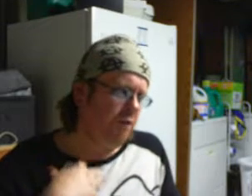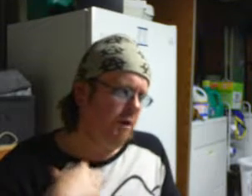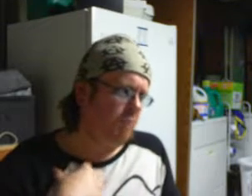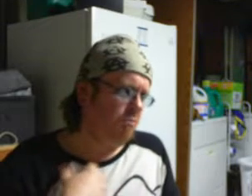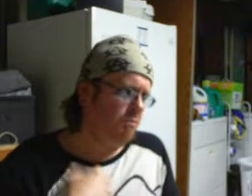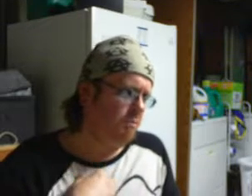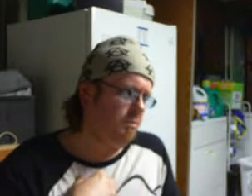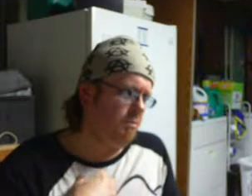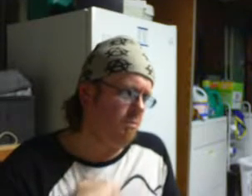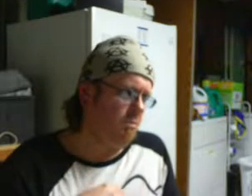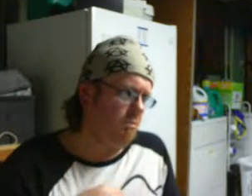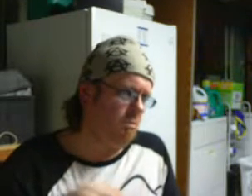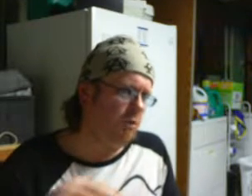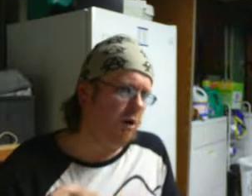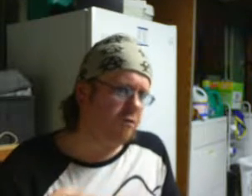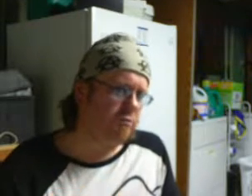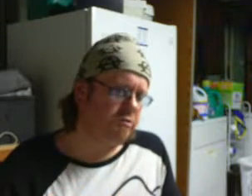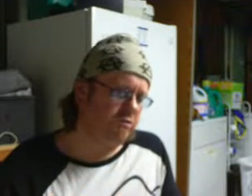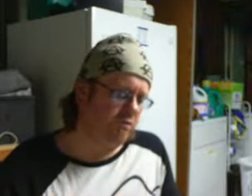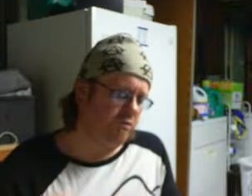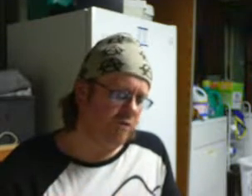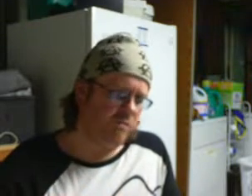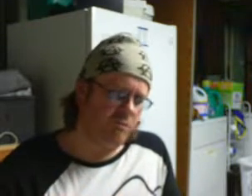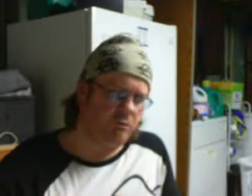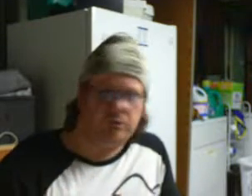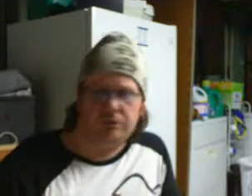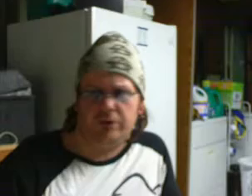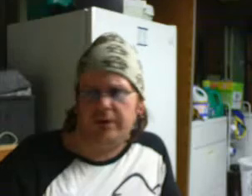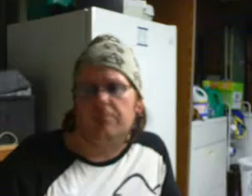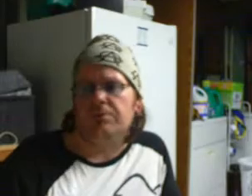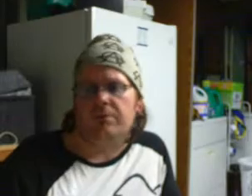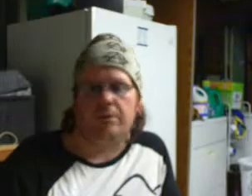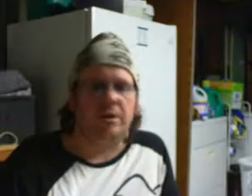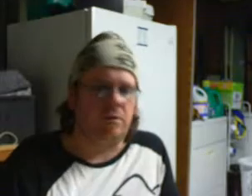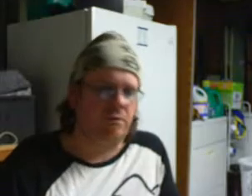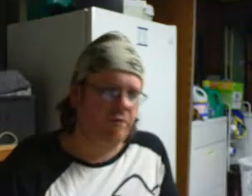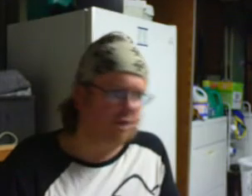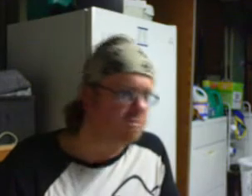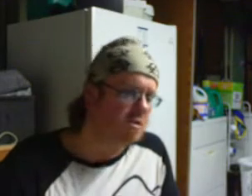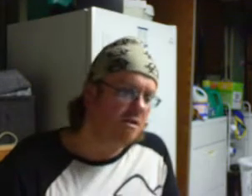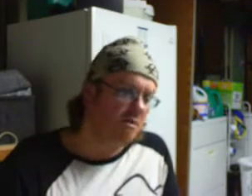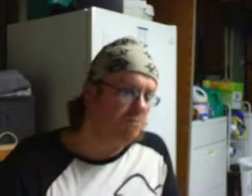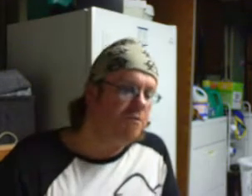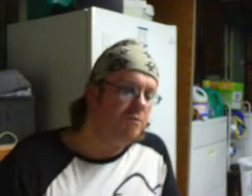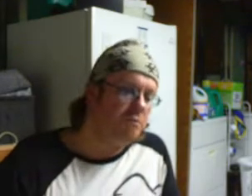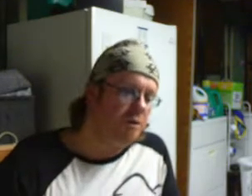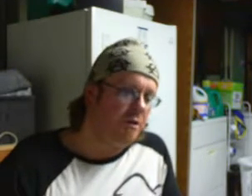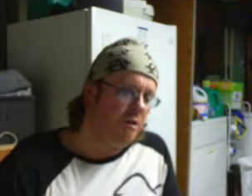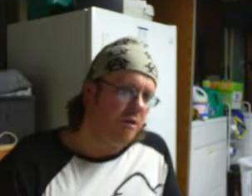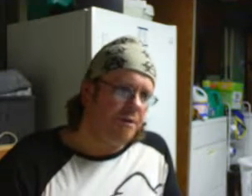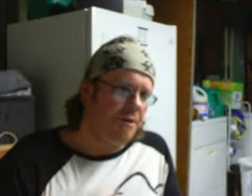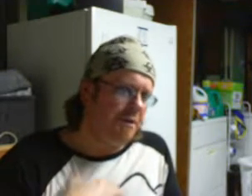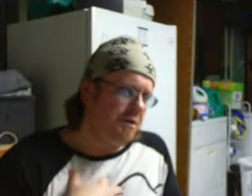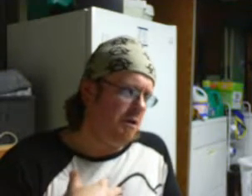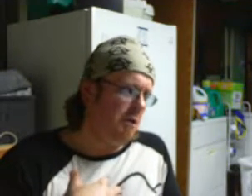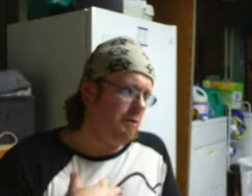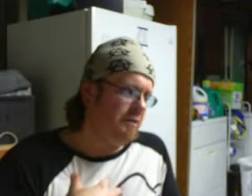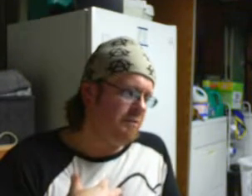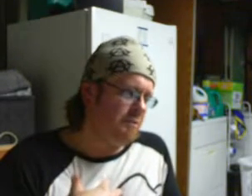times, we're taught as Christians that Solomon was a good king up until the end of his kingdom. But if you look, it already starts